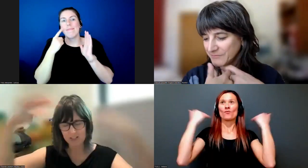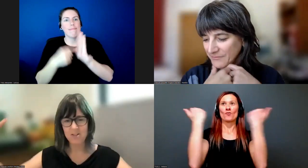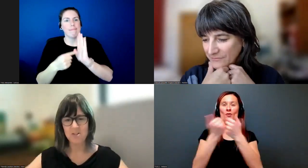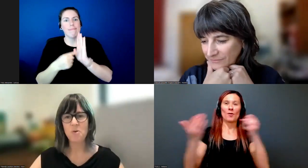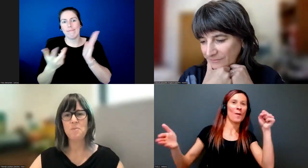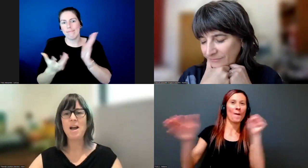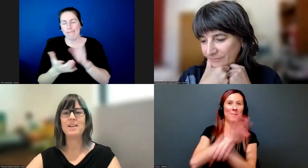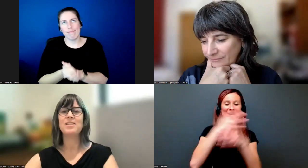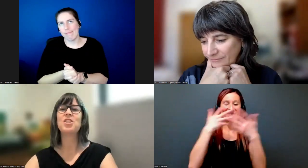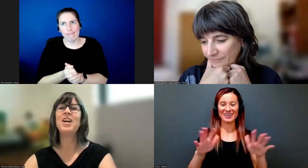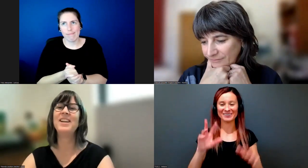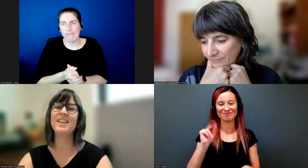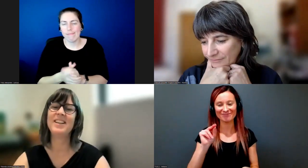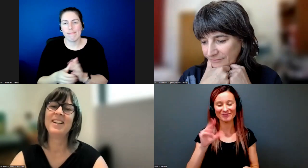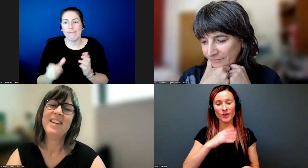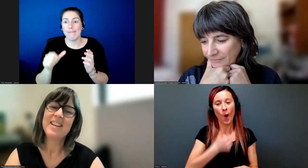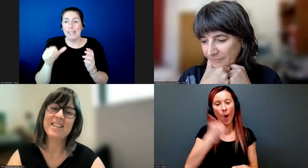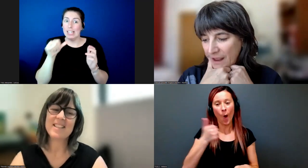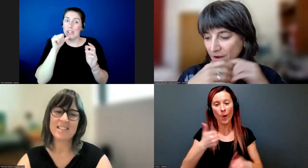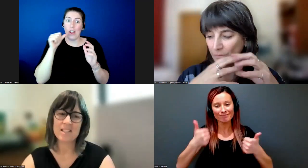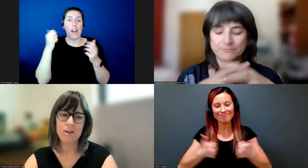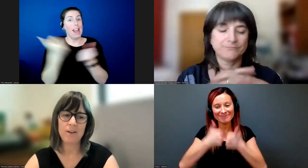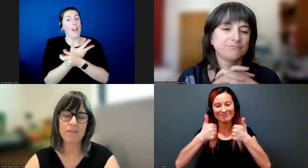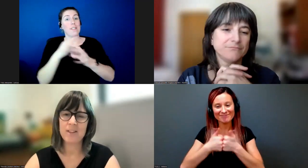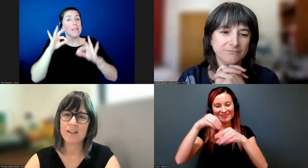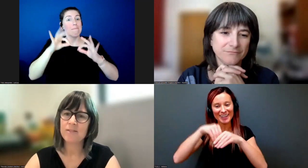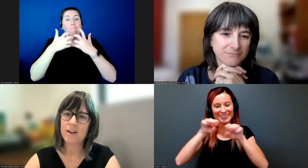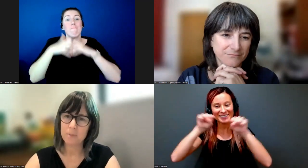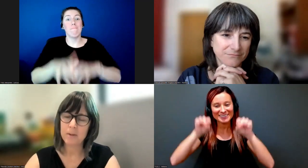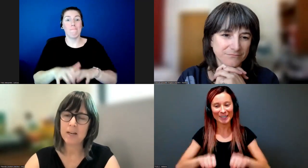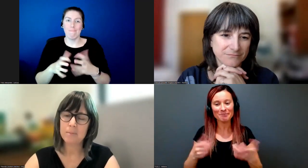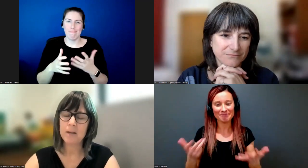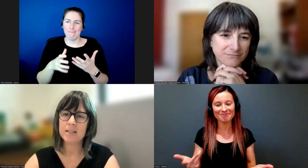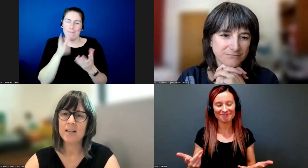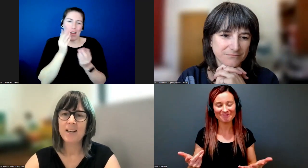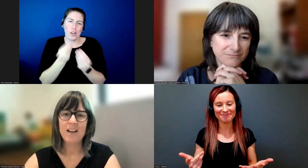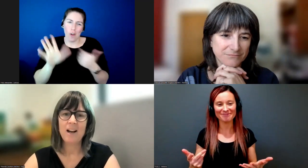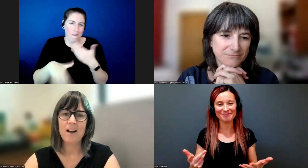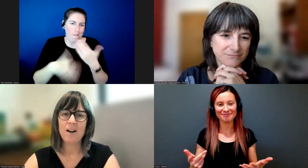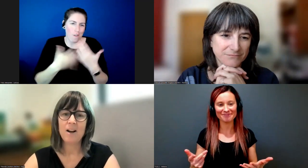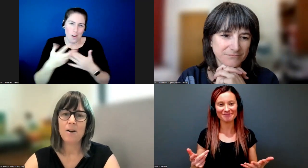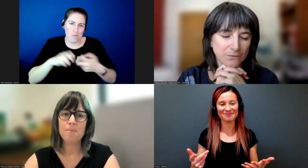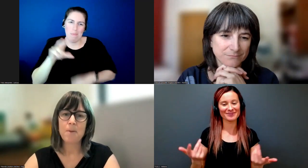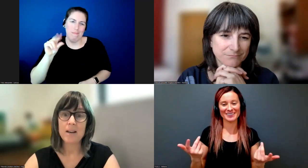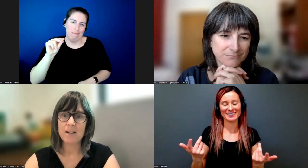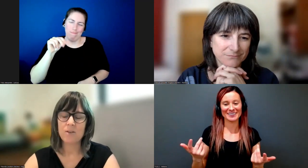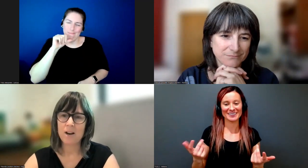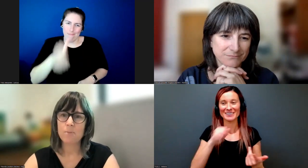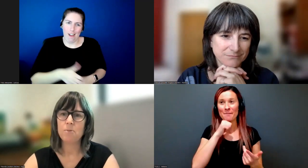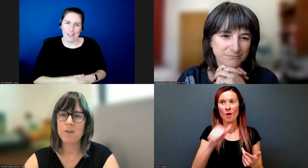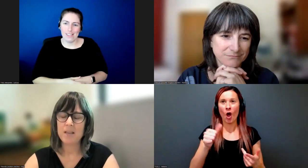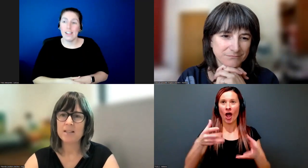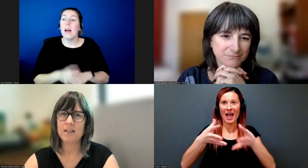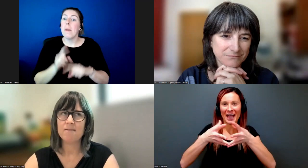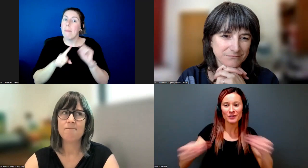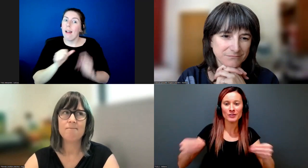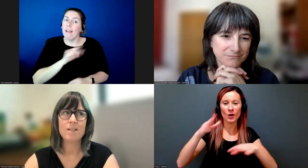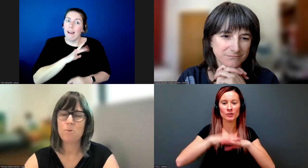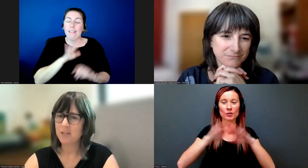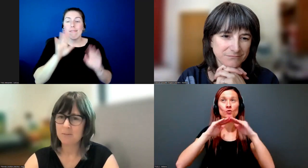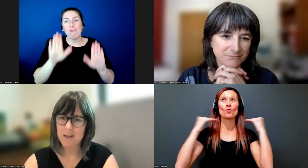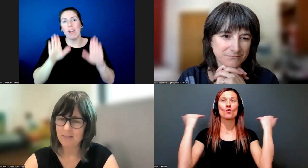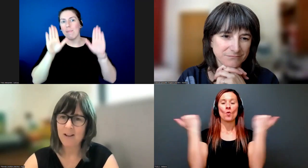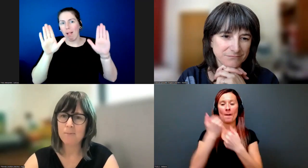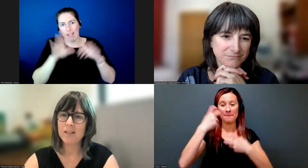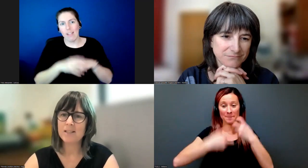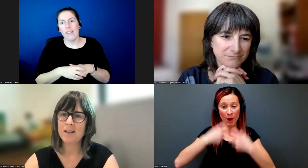it's not the whole package. It doesn't solve everything for everybody, but an incredible piece that supports